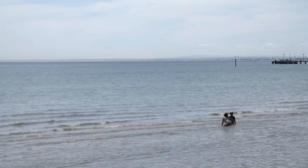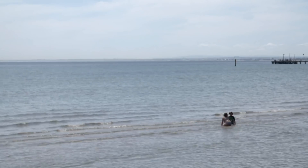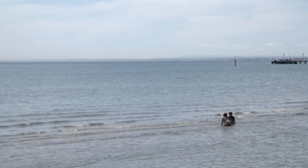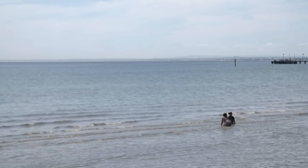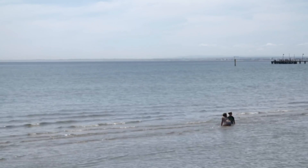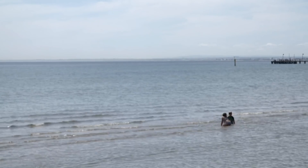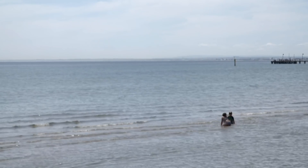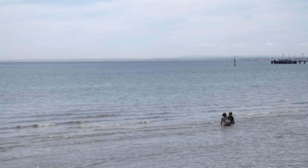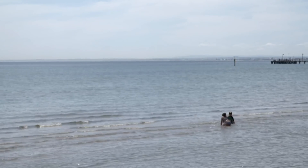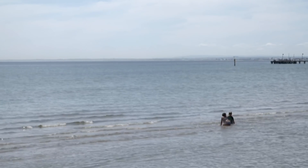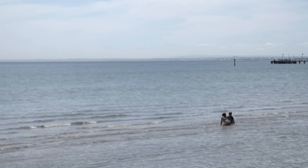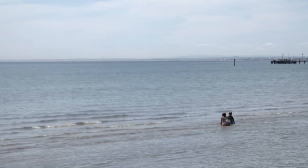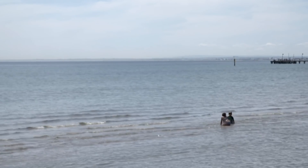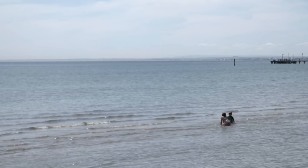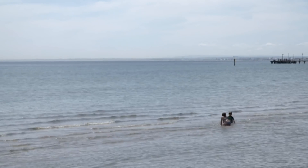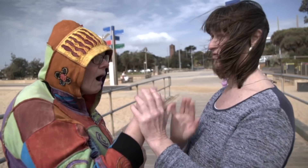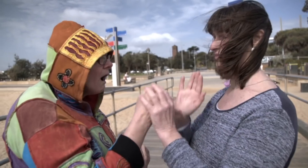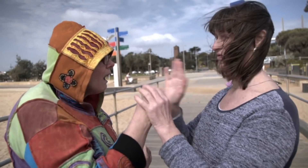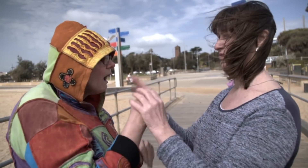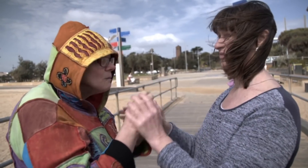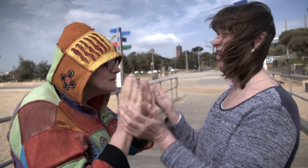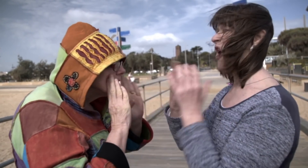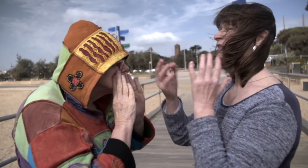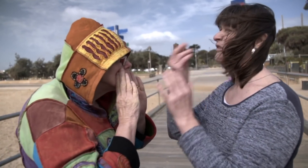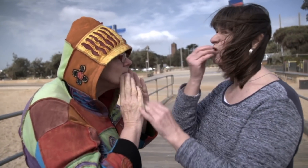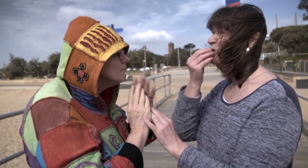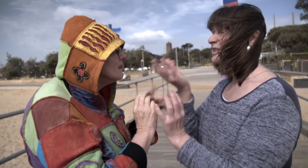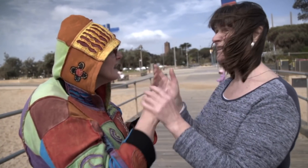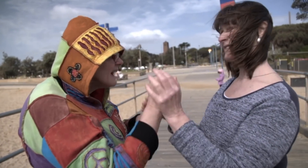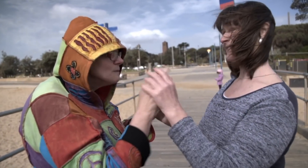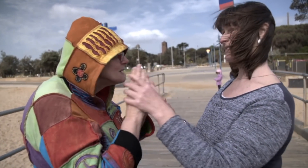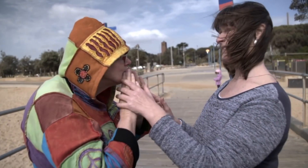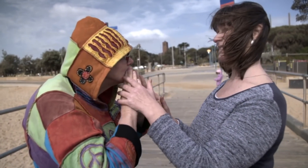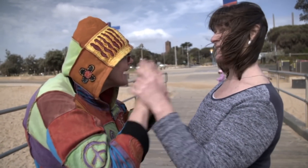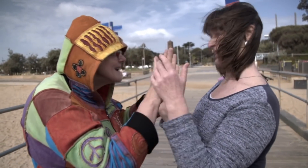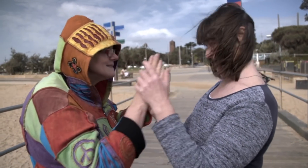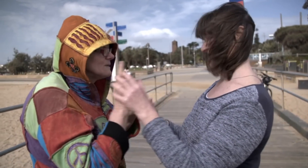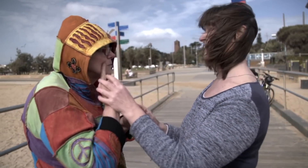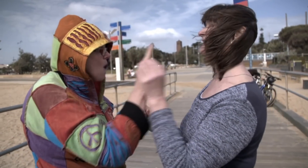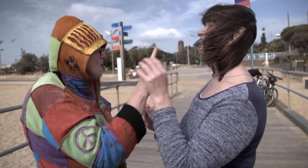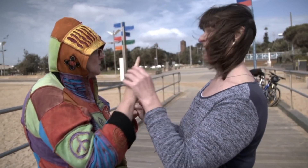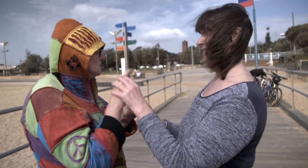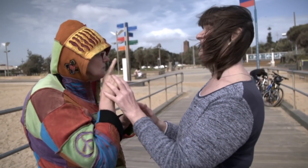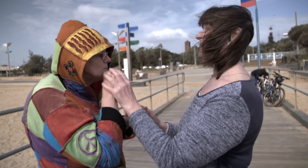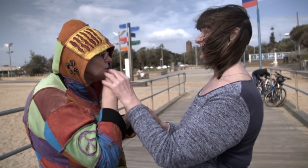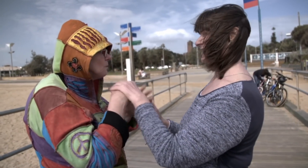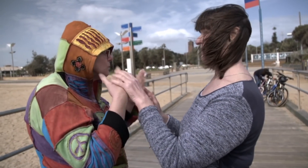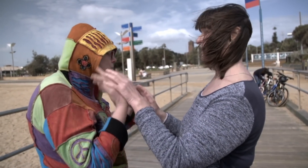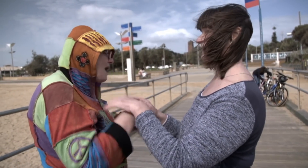You know, I need to learn how to be strong and assertive, and I've learnt that from Carla. We go on holidays